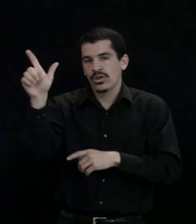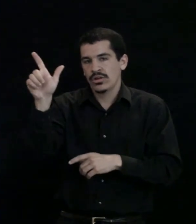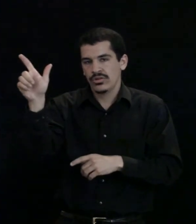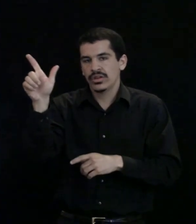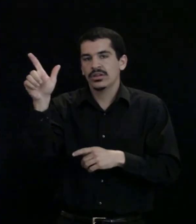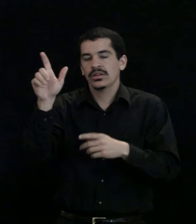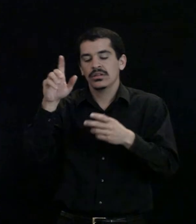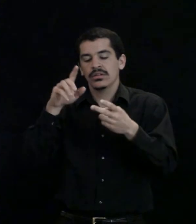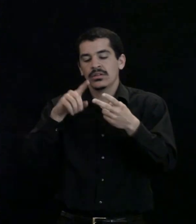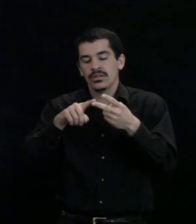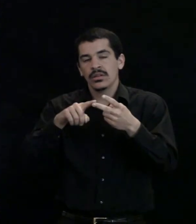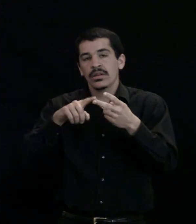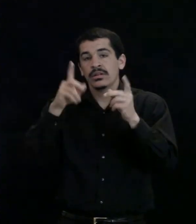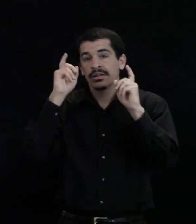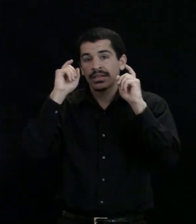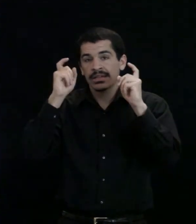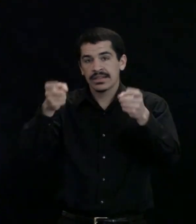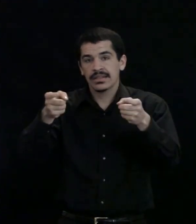gift shop,